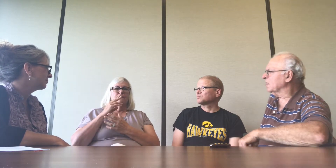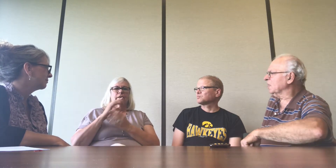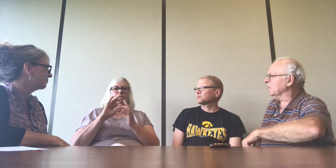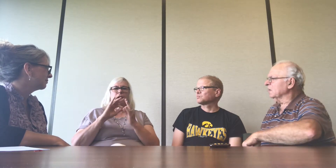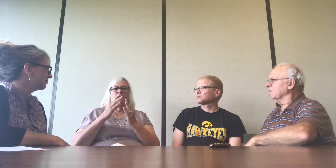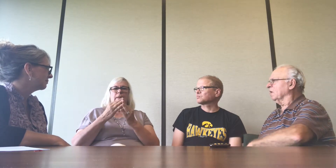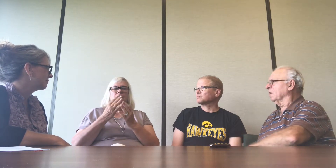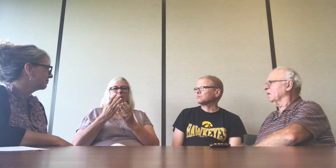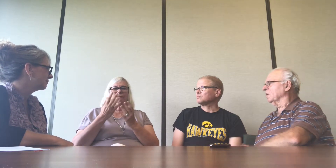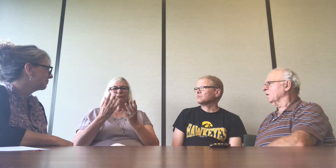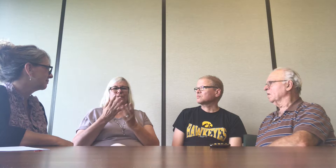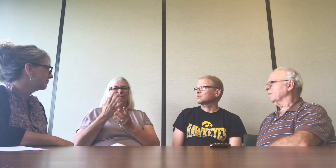and